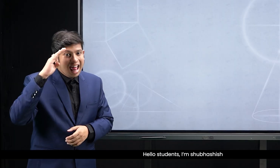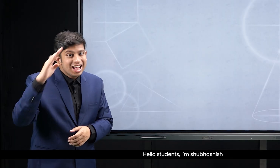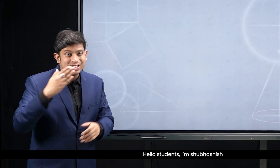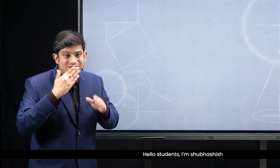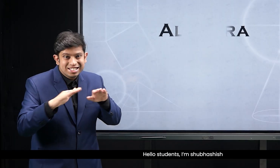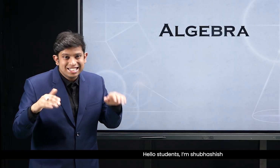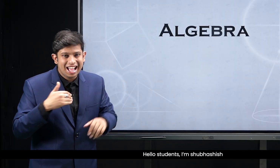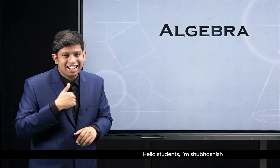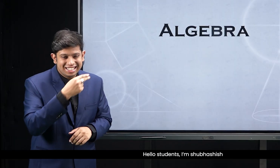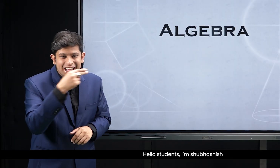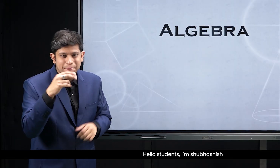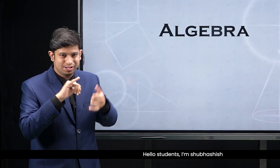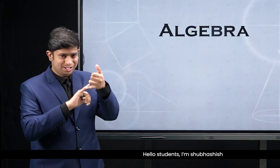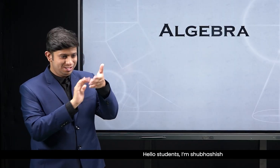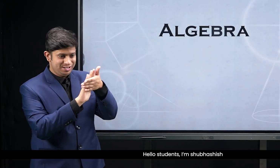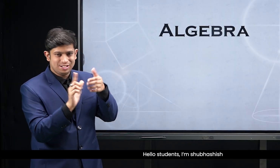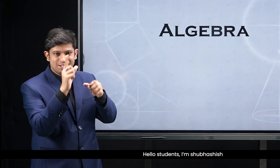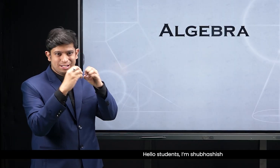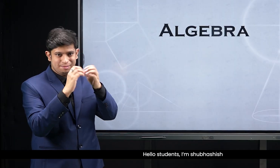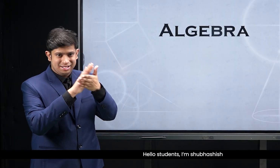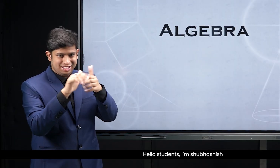Hello students, I am Subhashish.